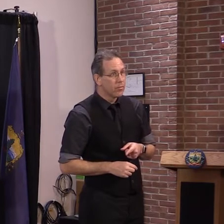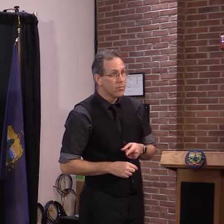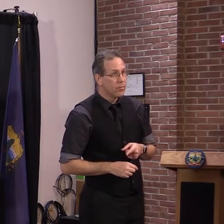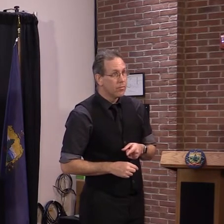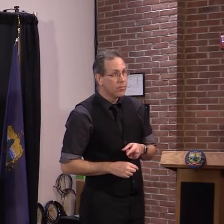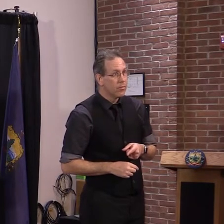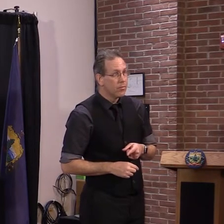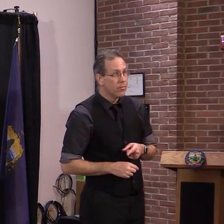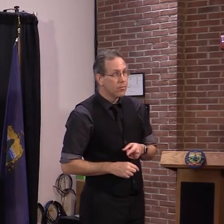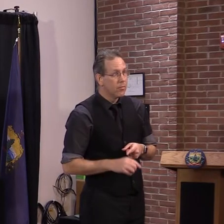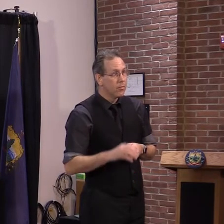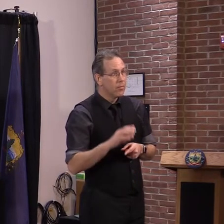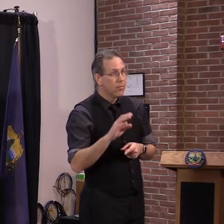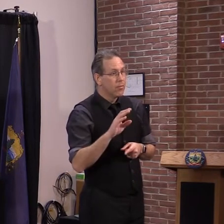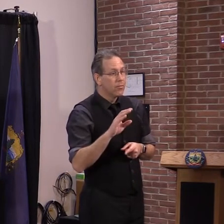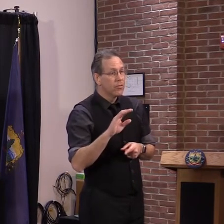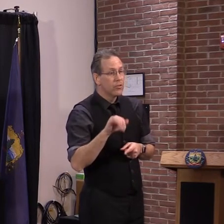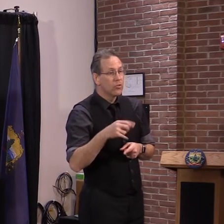Joseph?